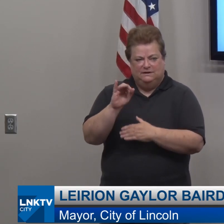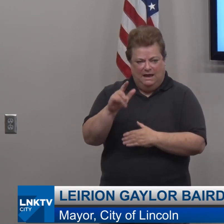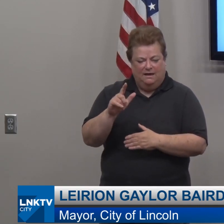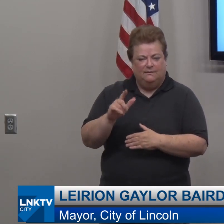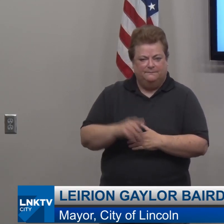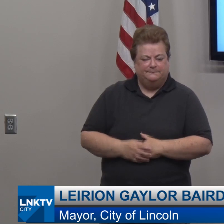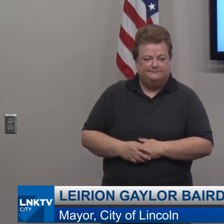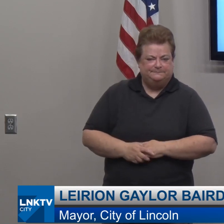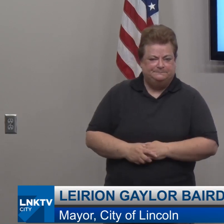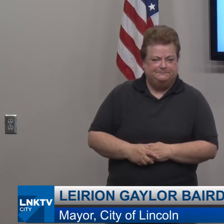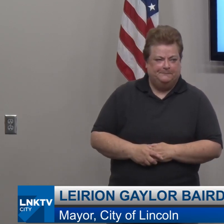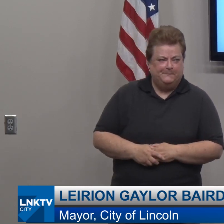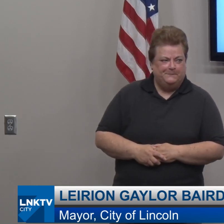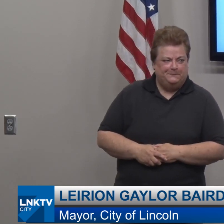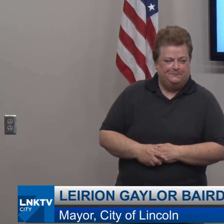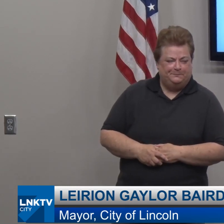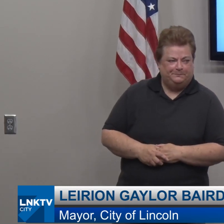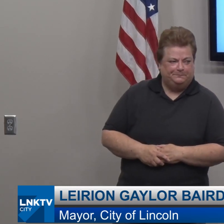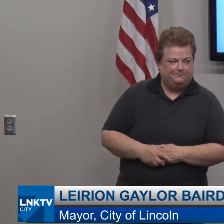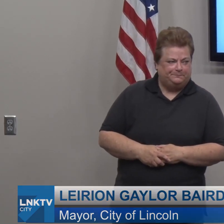Scott.